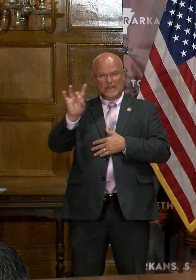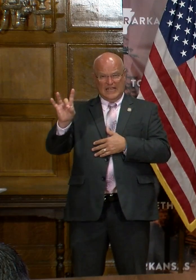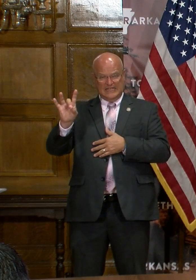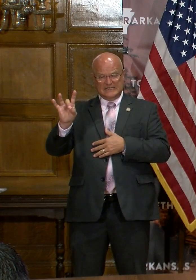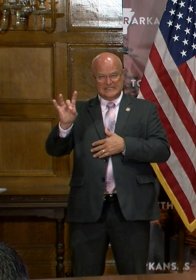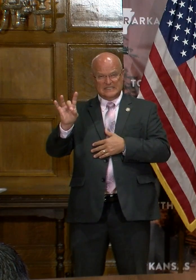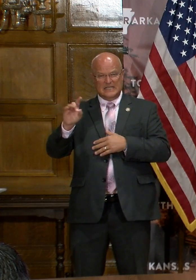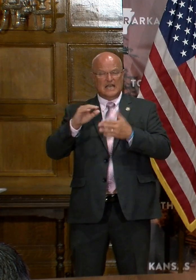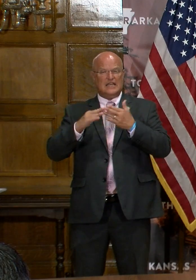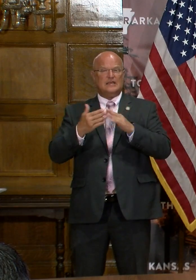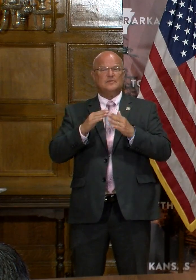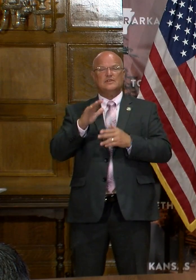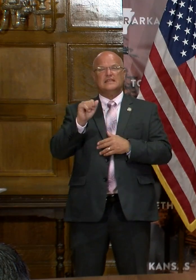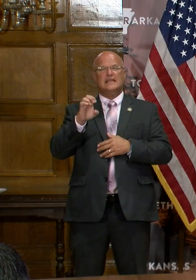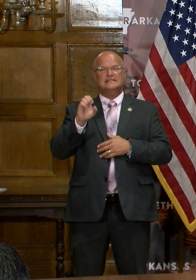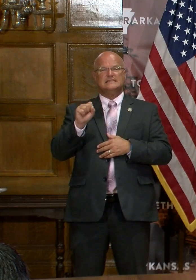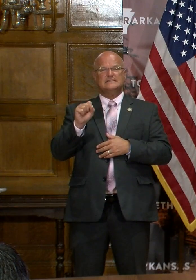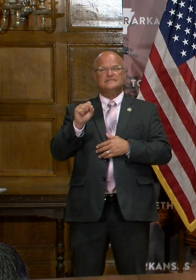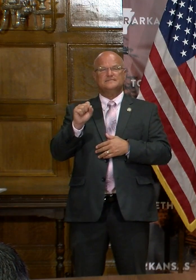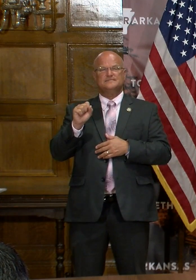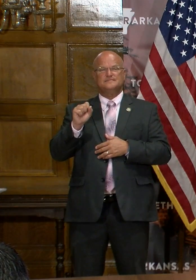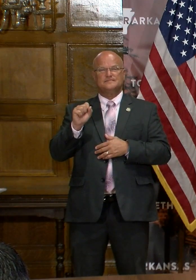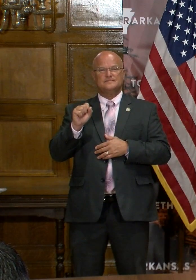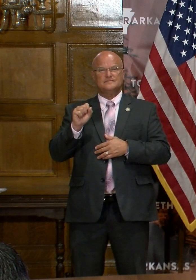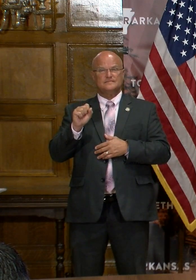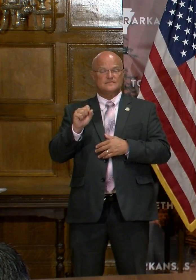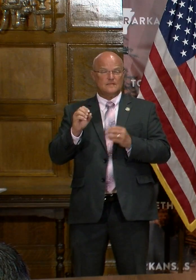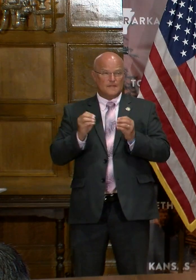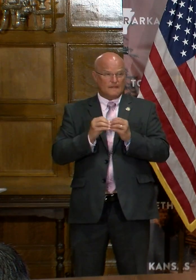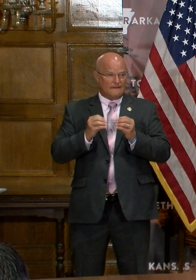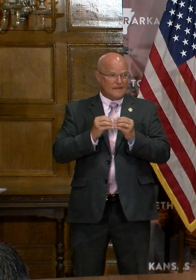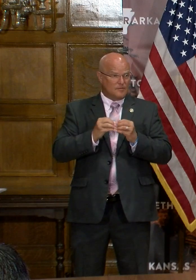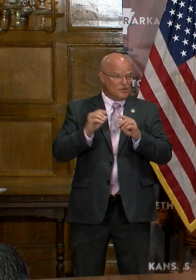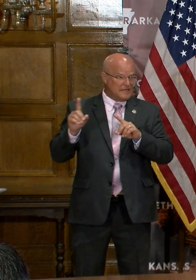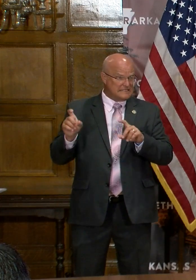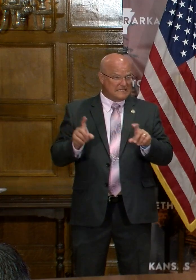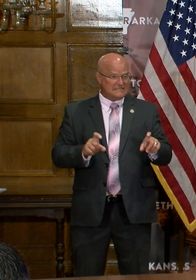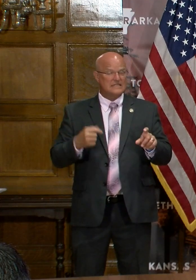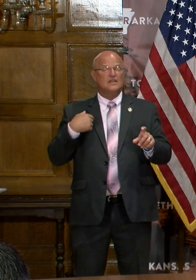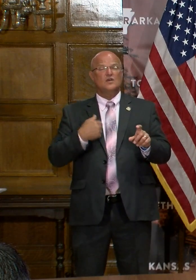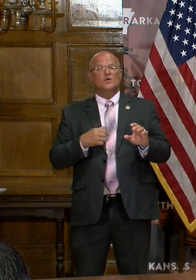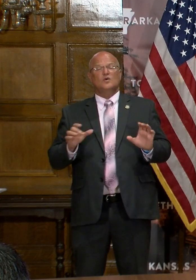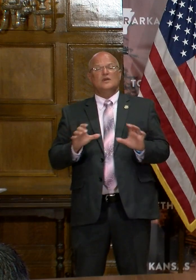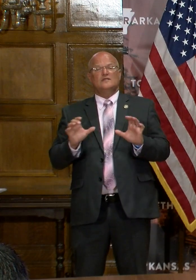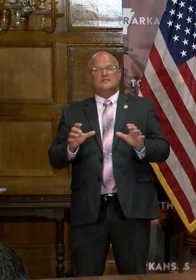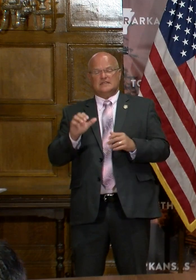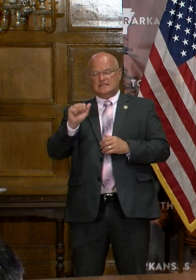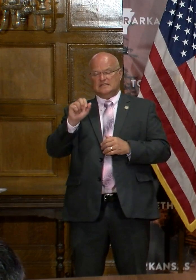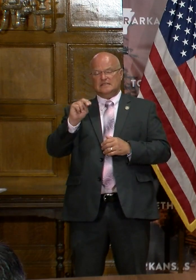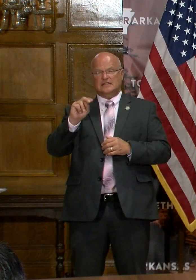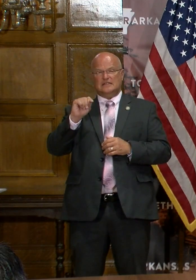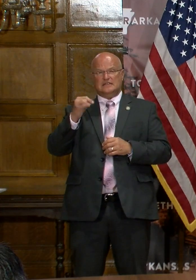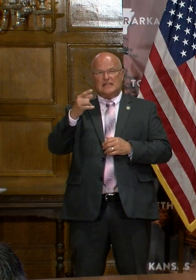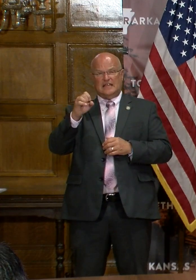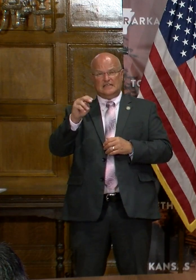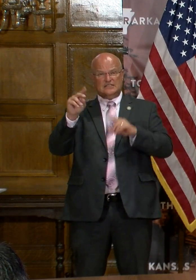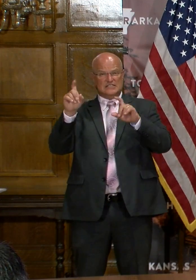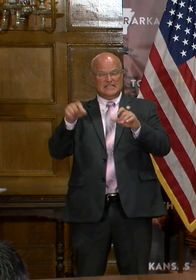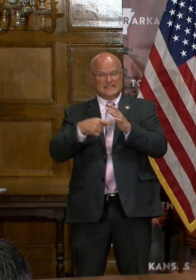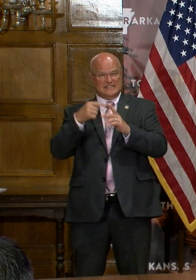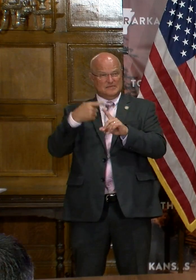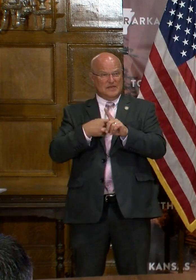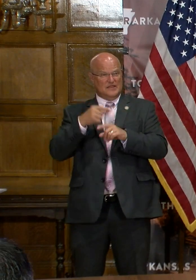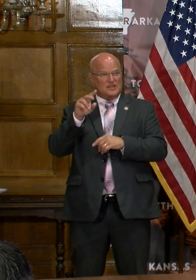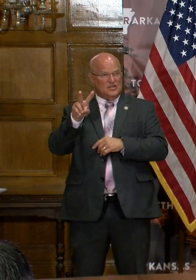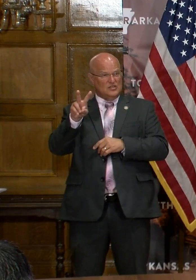6,408 community cases. To add a little bit more on the testing, we've done antigen tests for this month